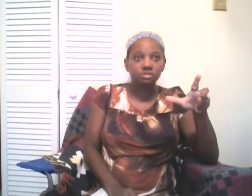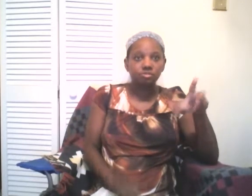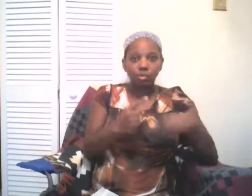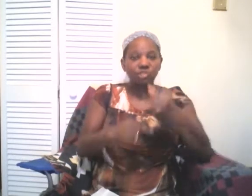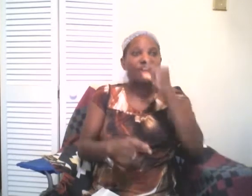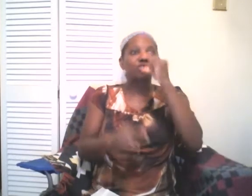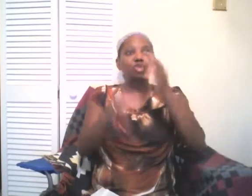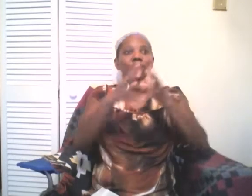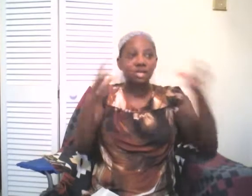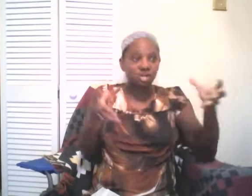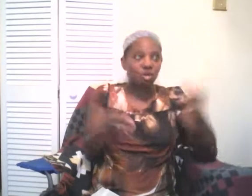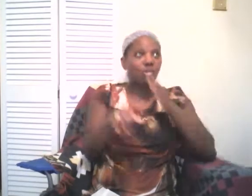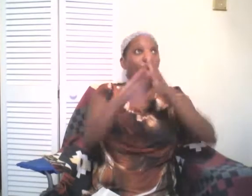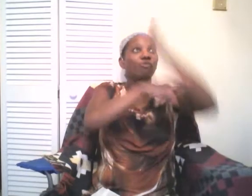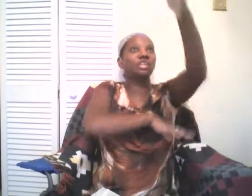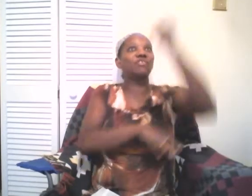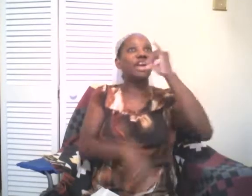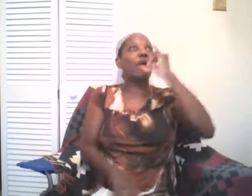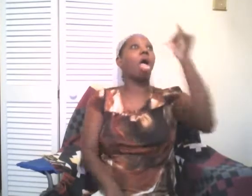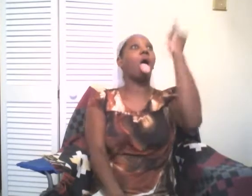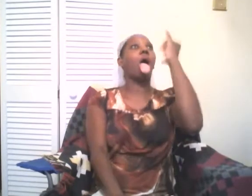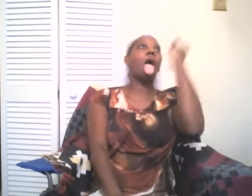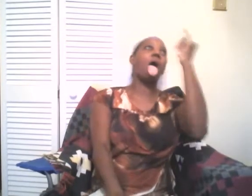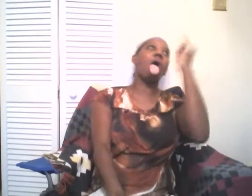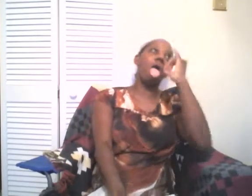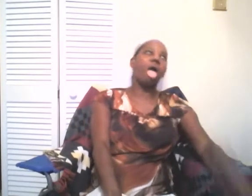When we drink too much, or we overly drink,